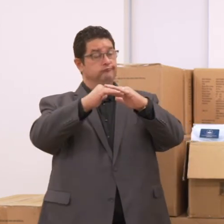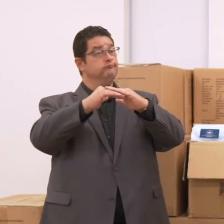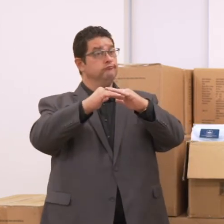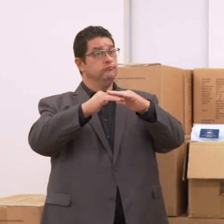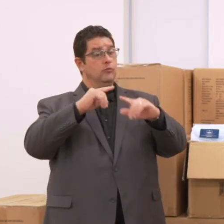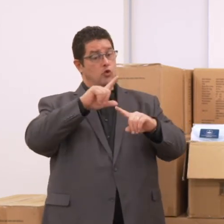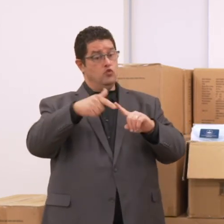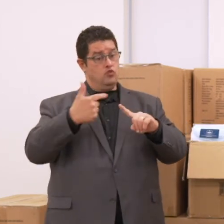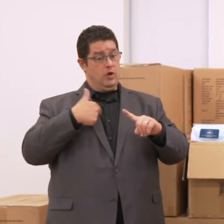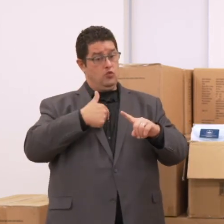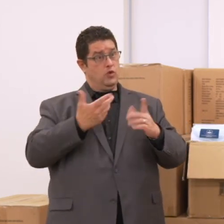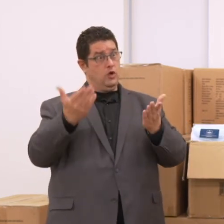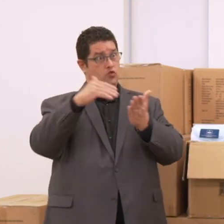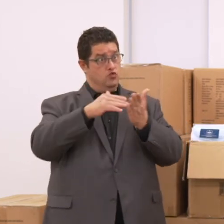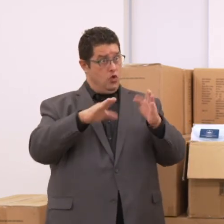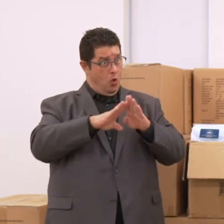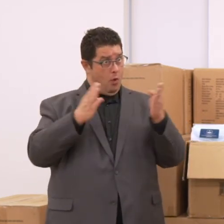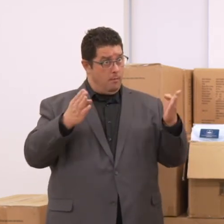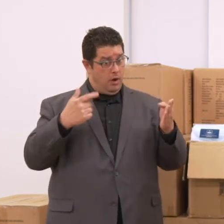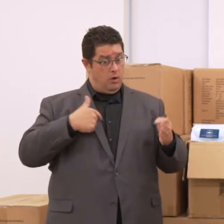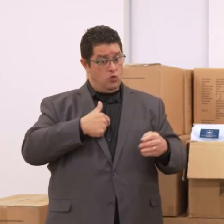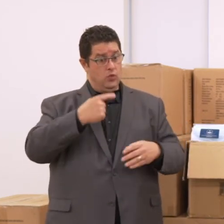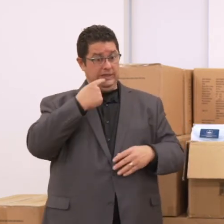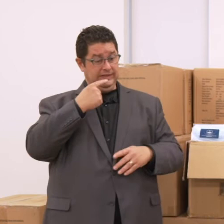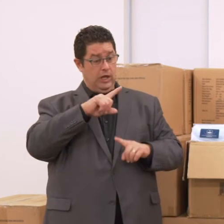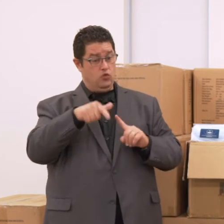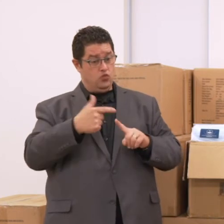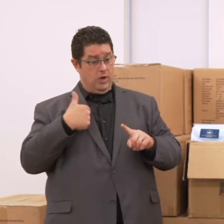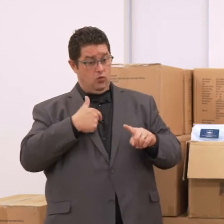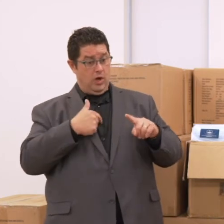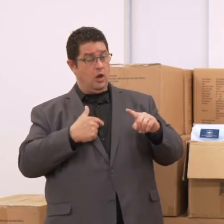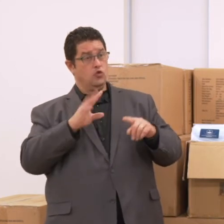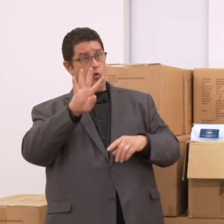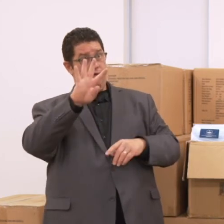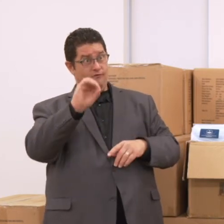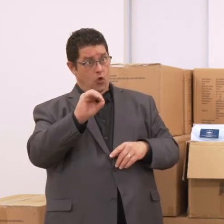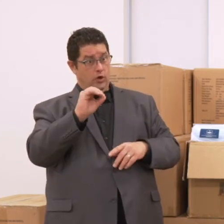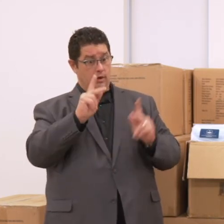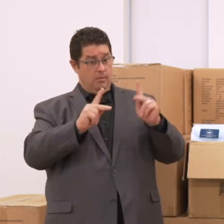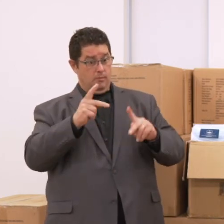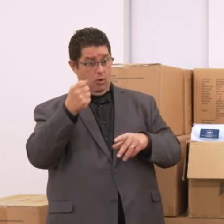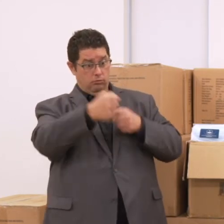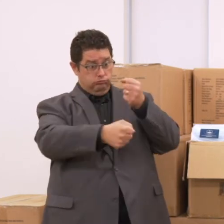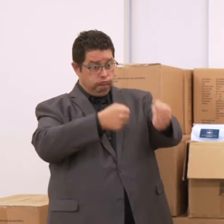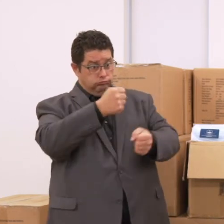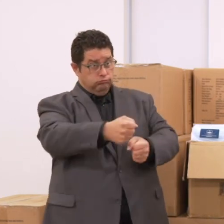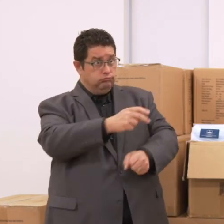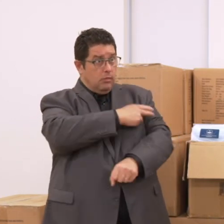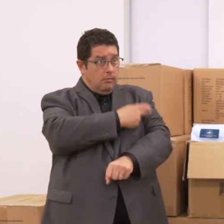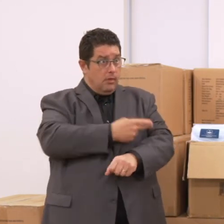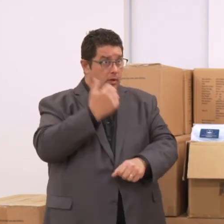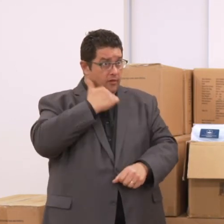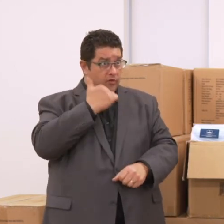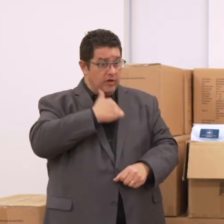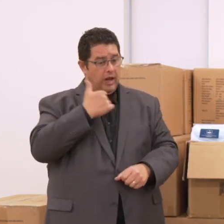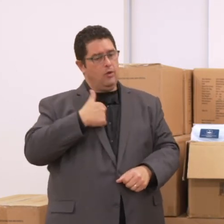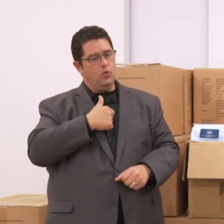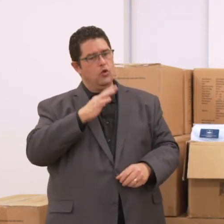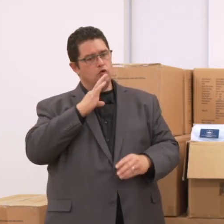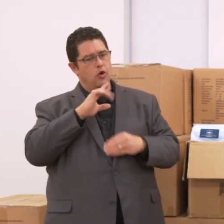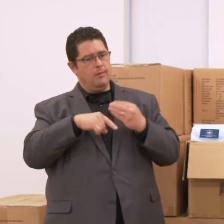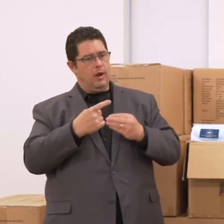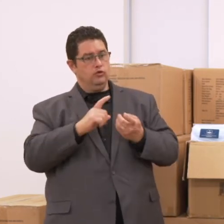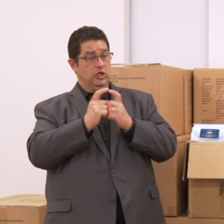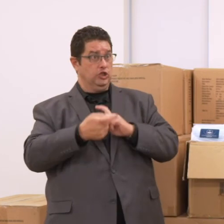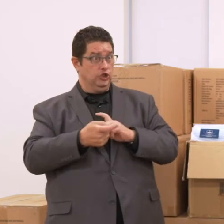we reopened, we said that when we got to 40 admissions a day on a rolling average, that we would talk about doing some